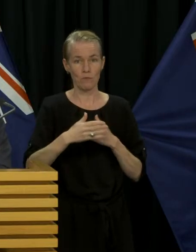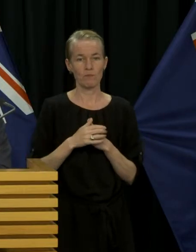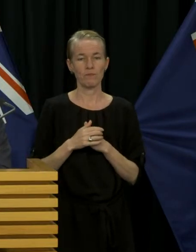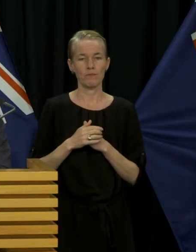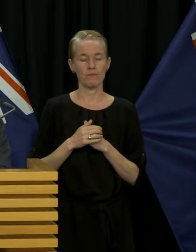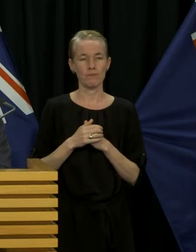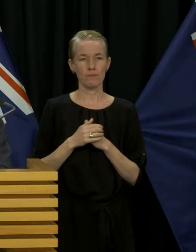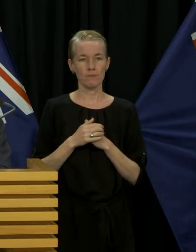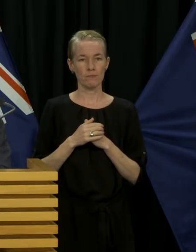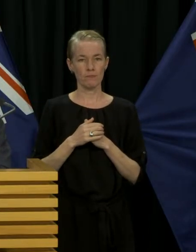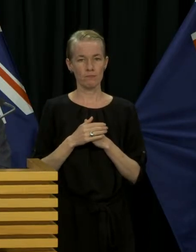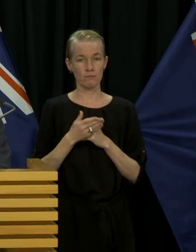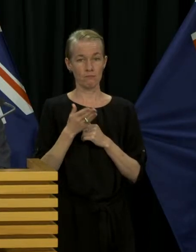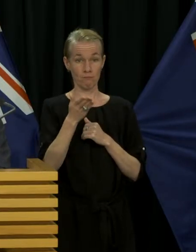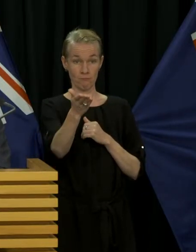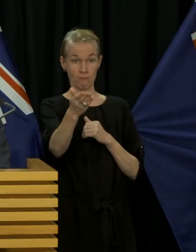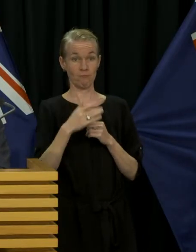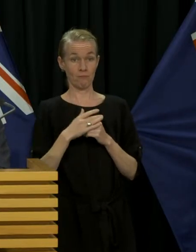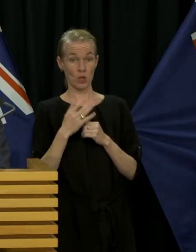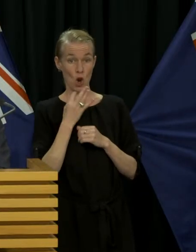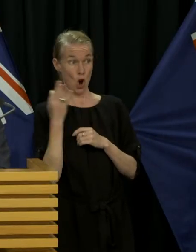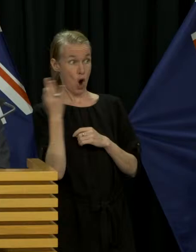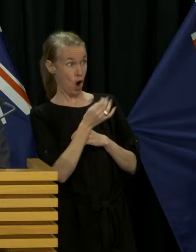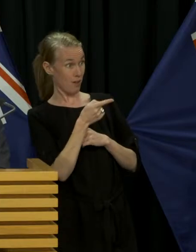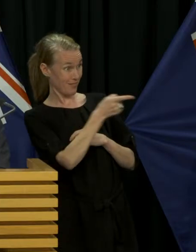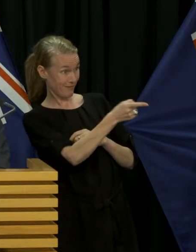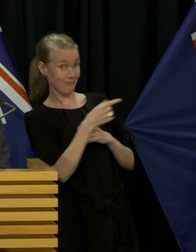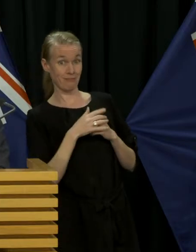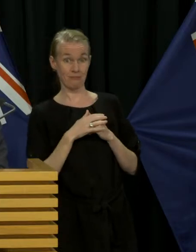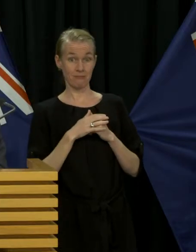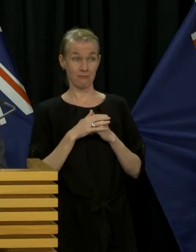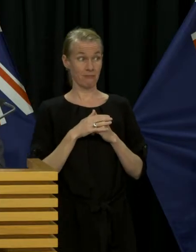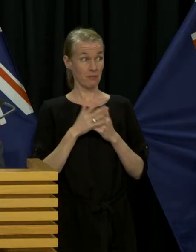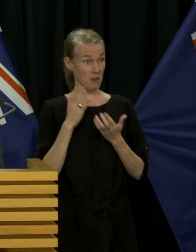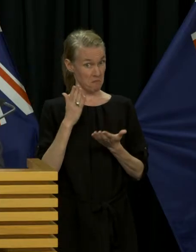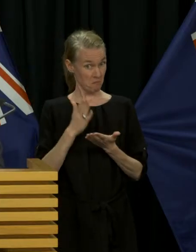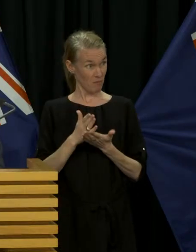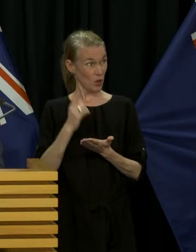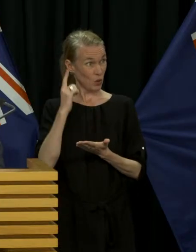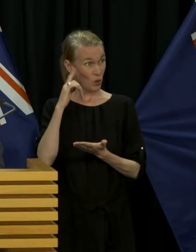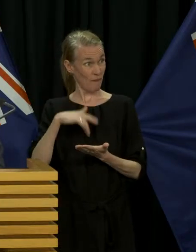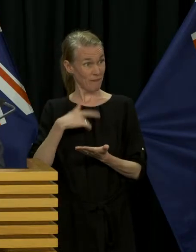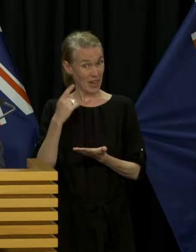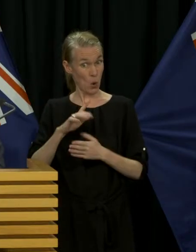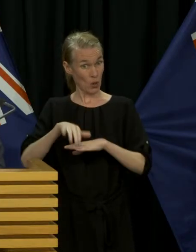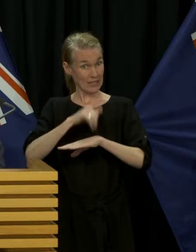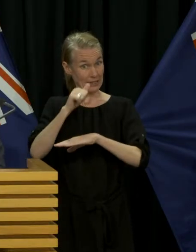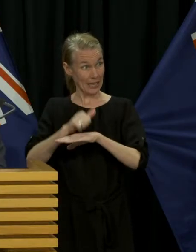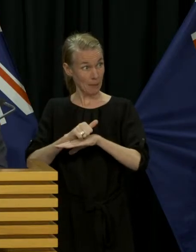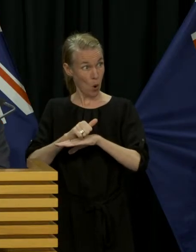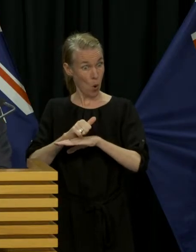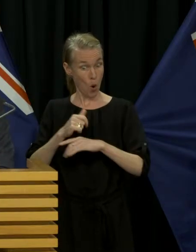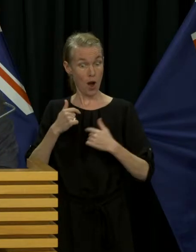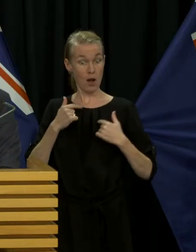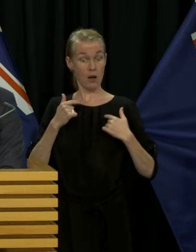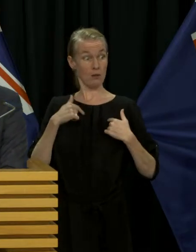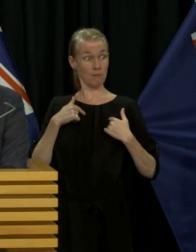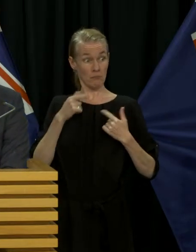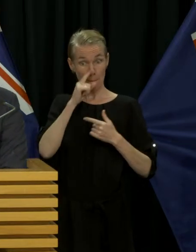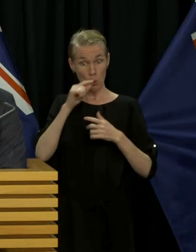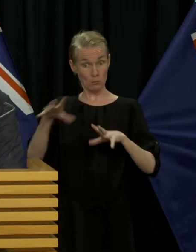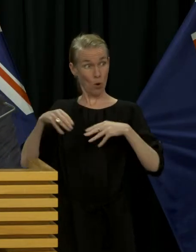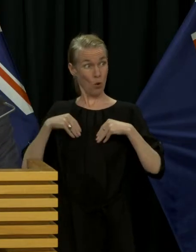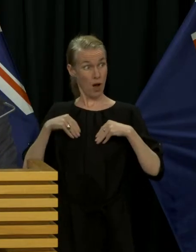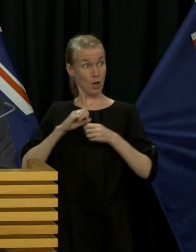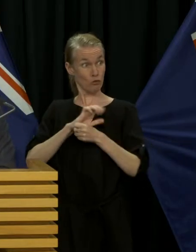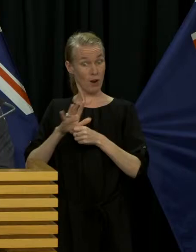it that the person did contract it in Singapore, granted that though? It's absolutely one of the scenarios we're looking at. As you heard the Minister